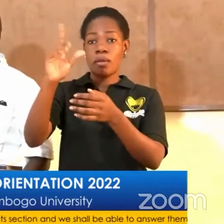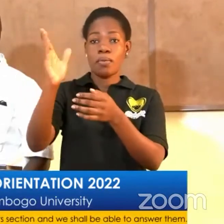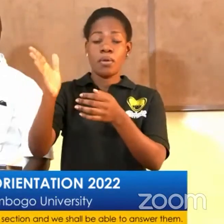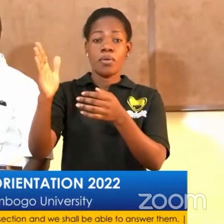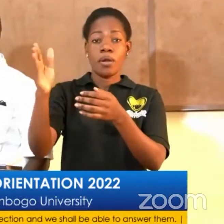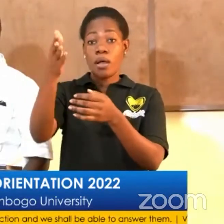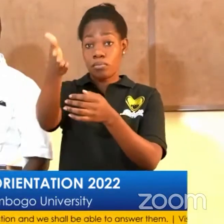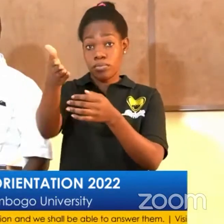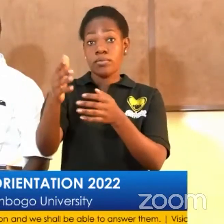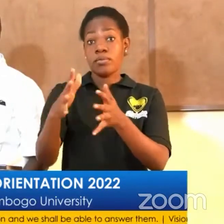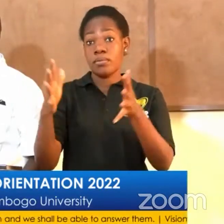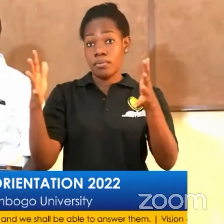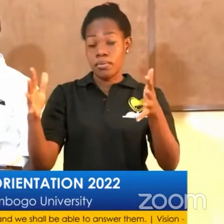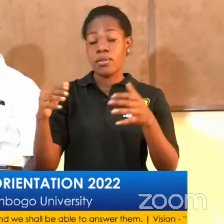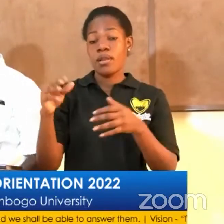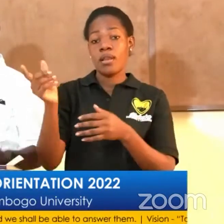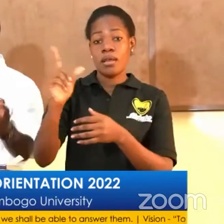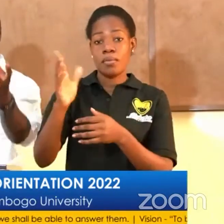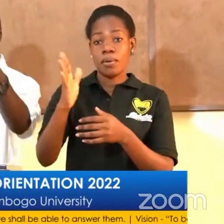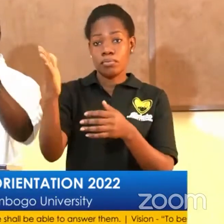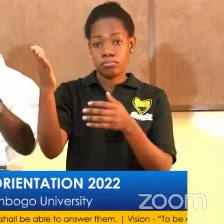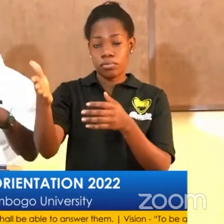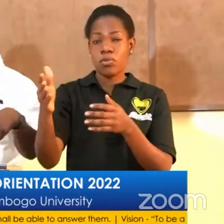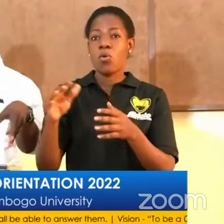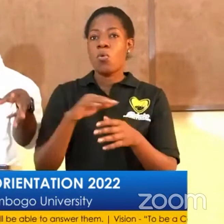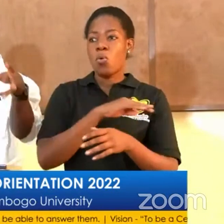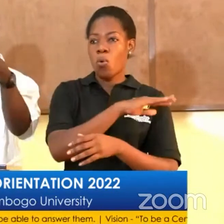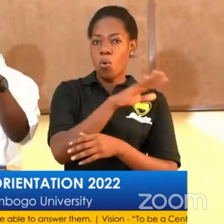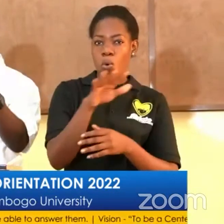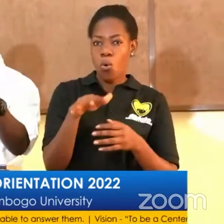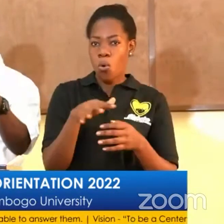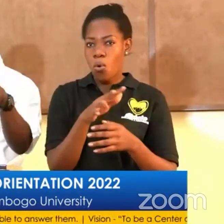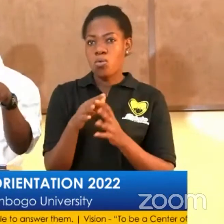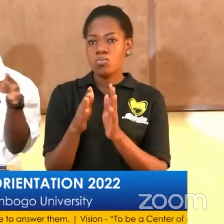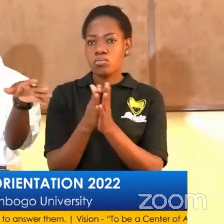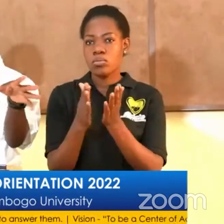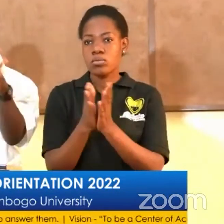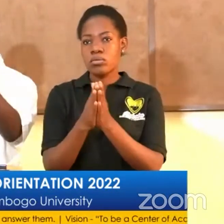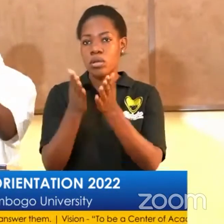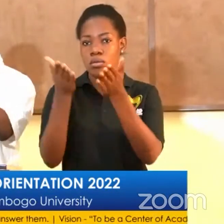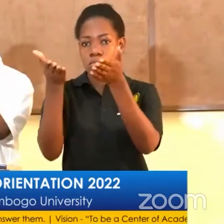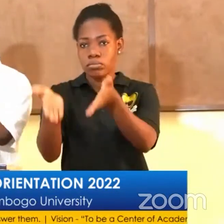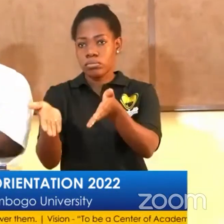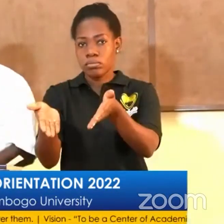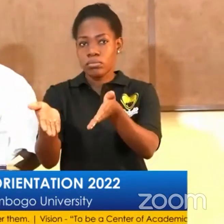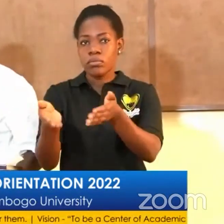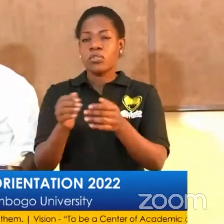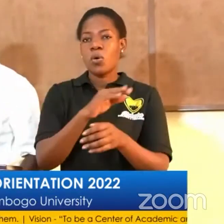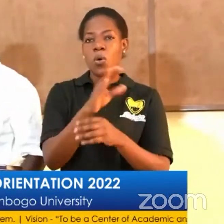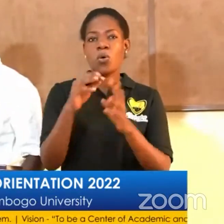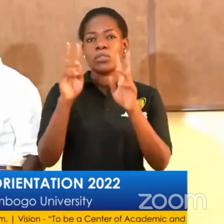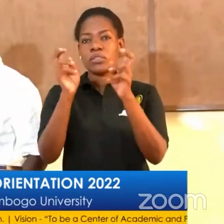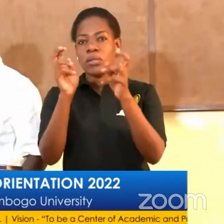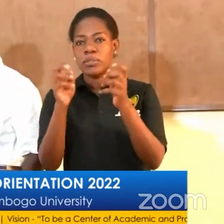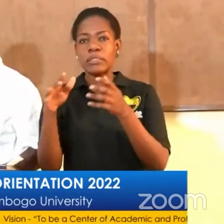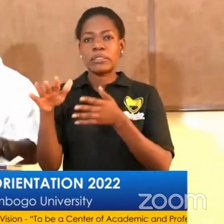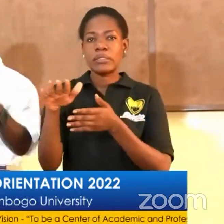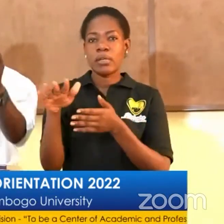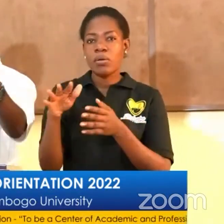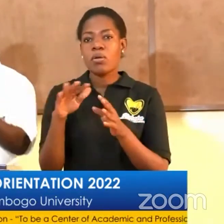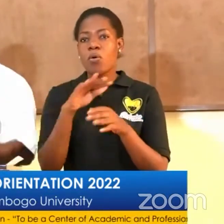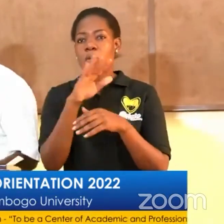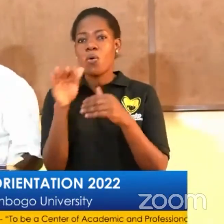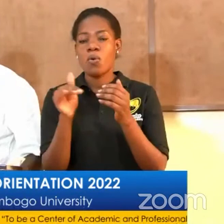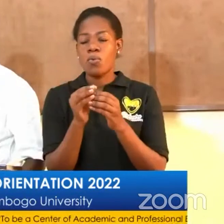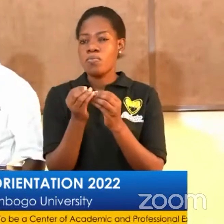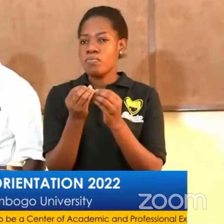main library. All collections are available there, representing all subject areas, representing